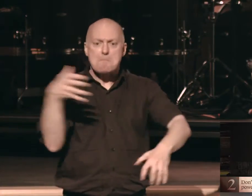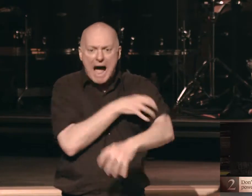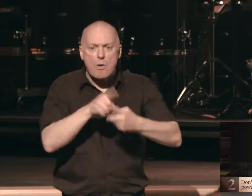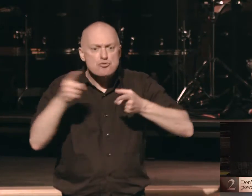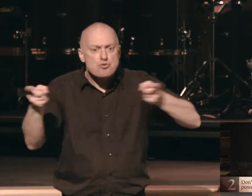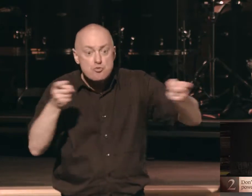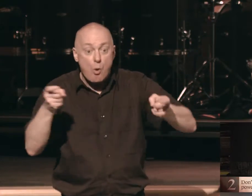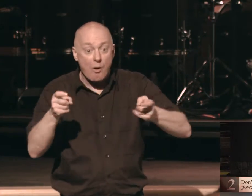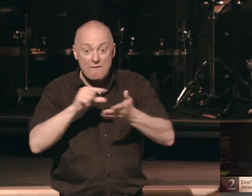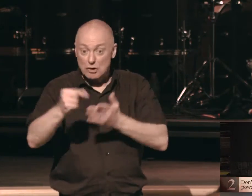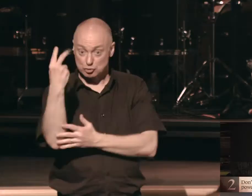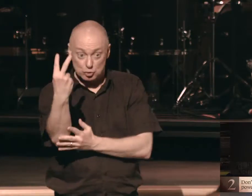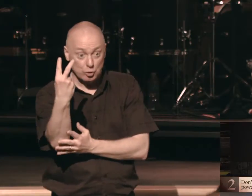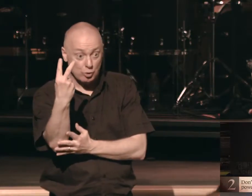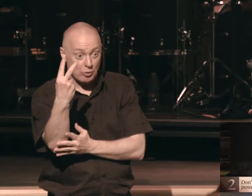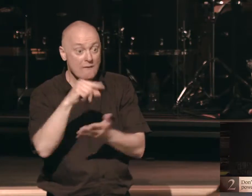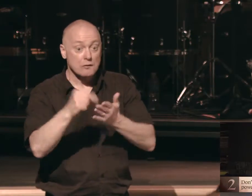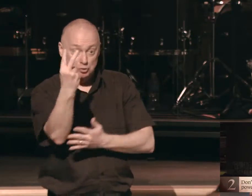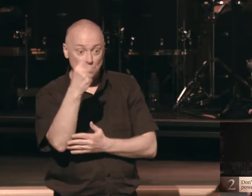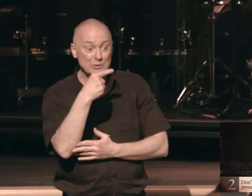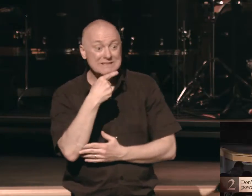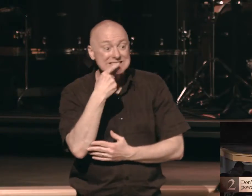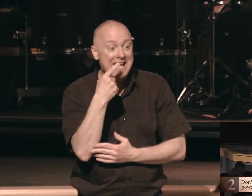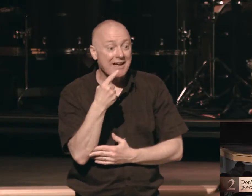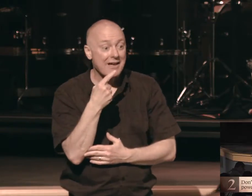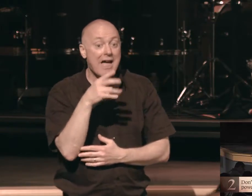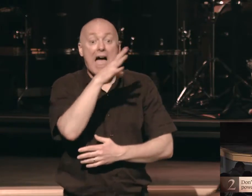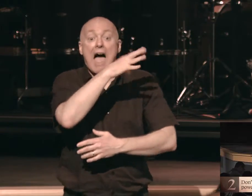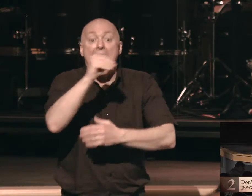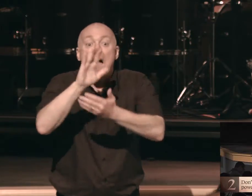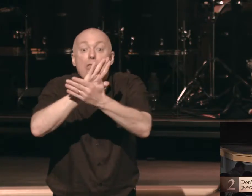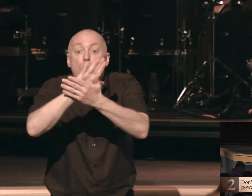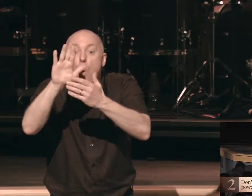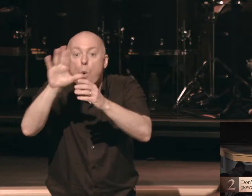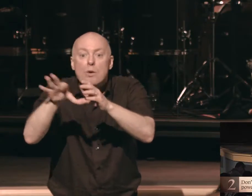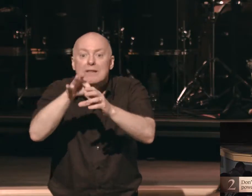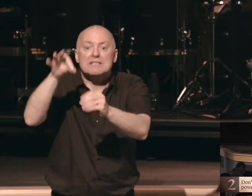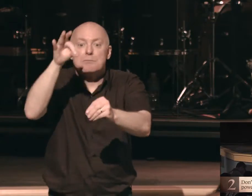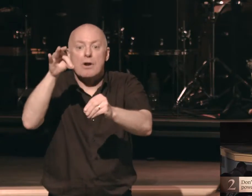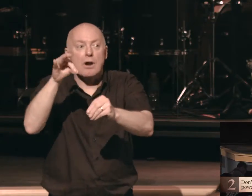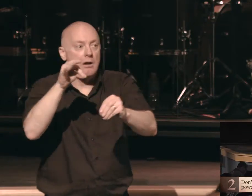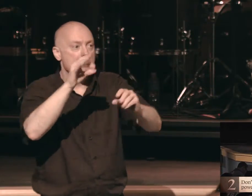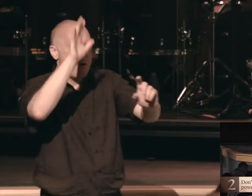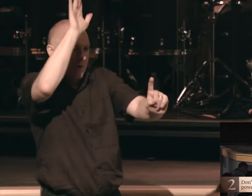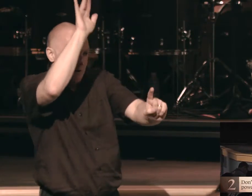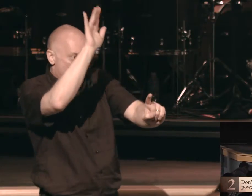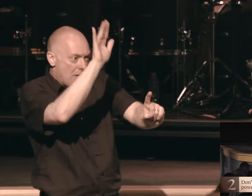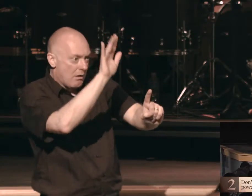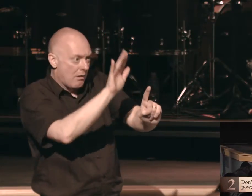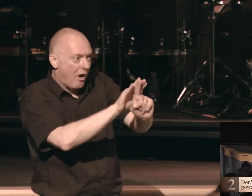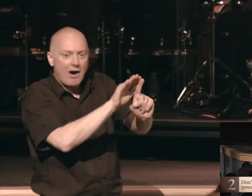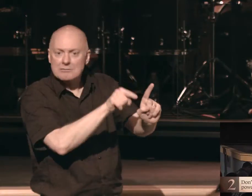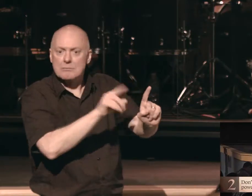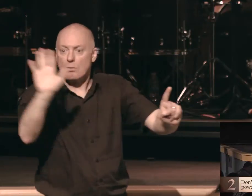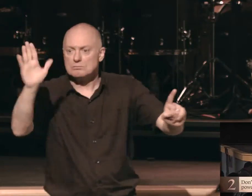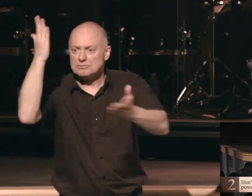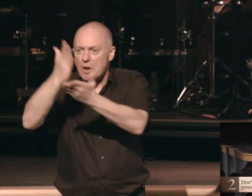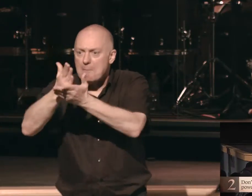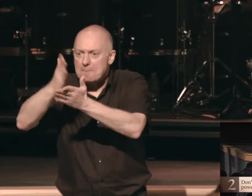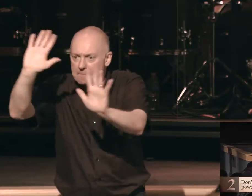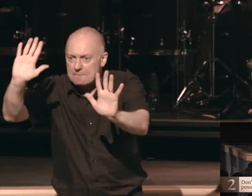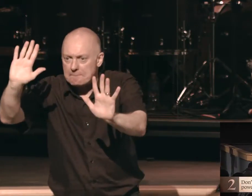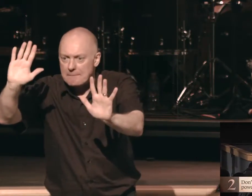to rule. He's that great. Look at verse 2. Verse 2 says, "And the Spirit of the Lord shall rest upon him." Let's stop right